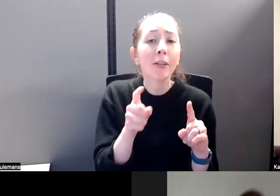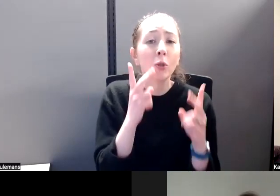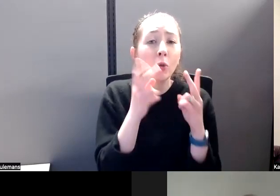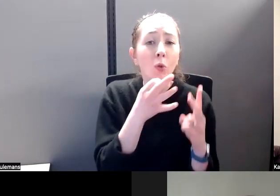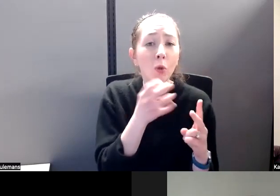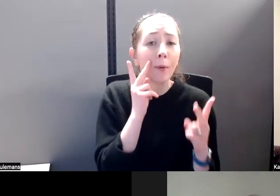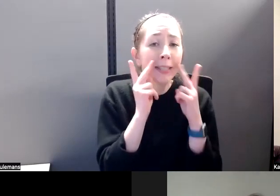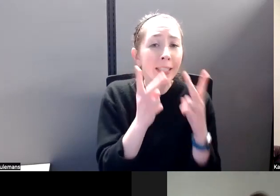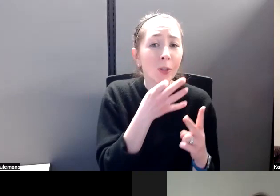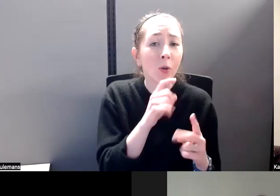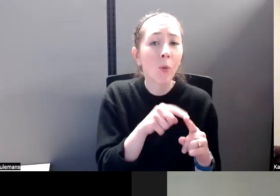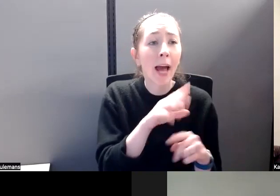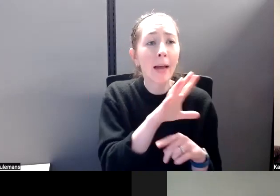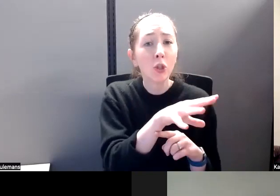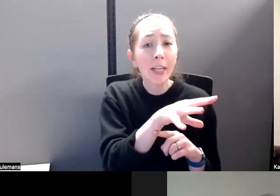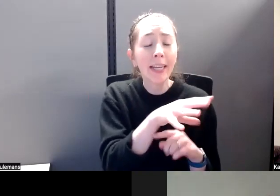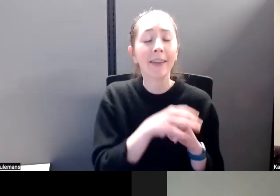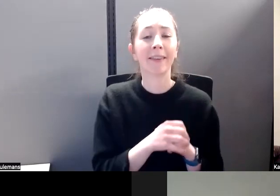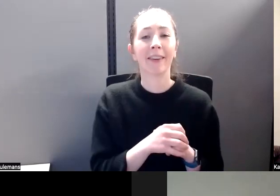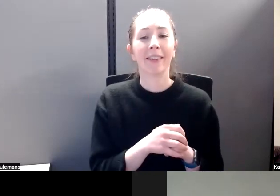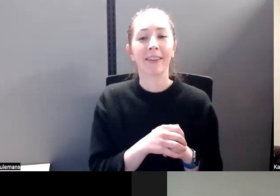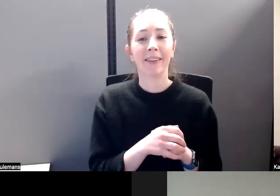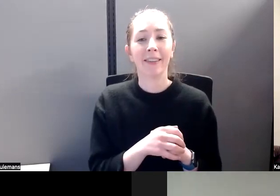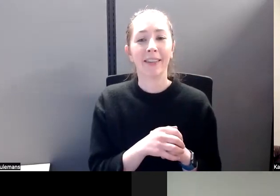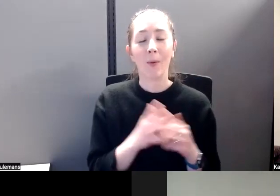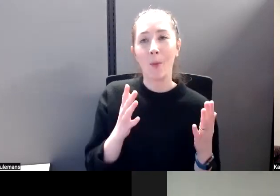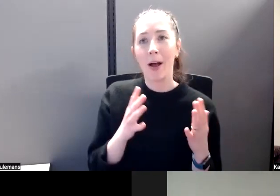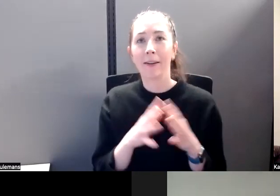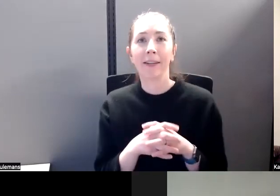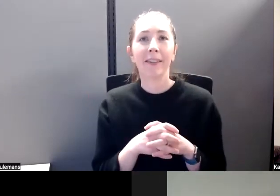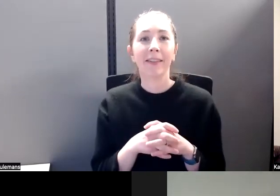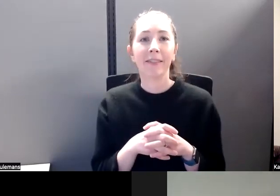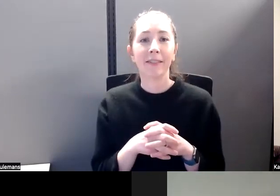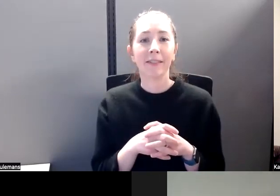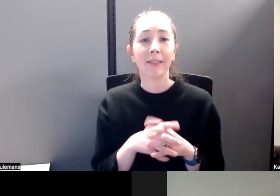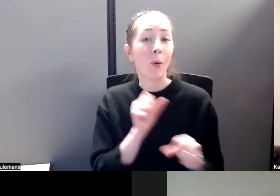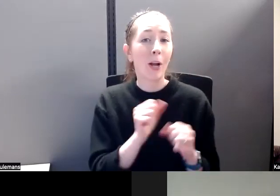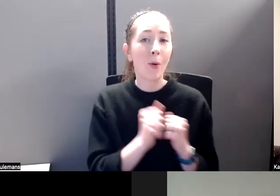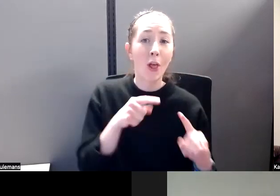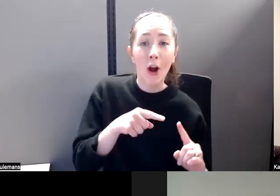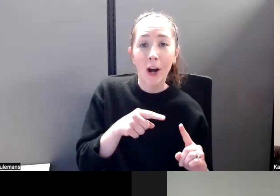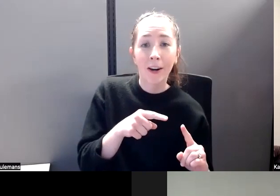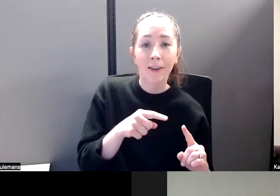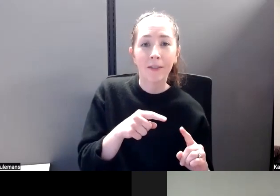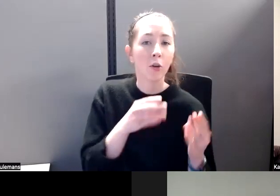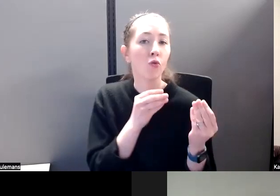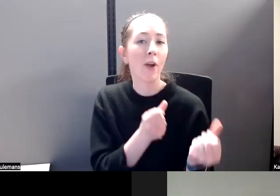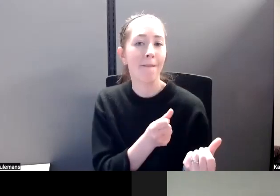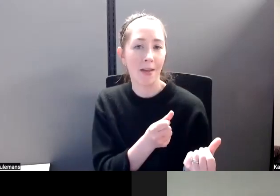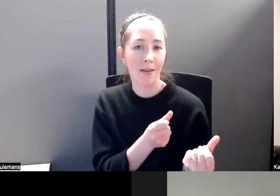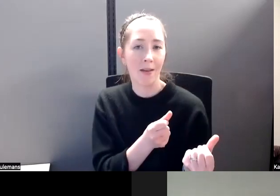I'm leaving to go shoot Signed Sealed soon. What? So working with her, gravy. She's just